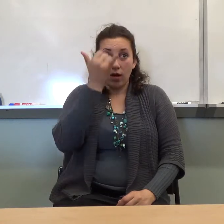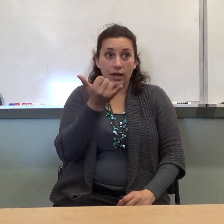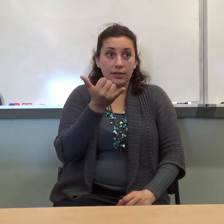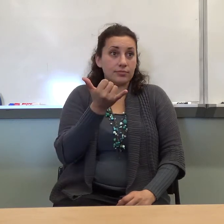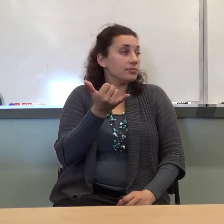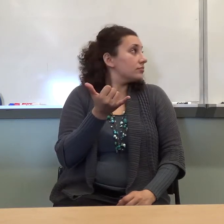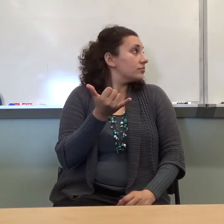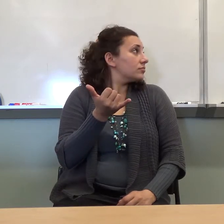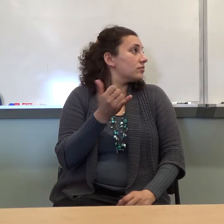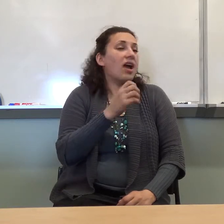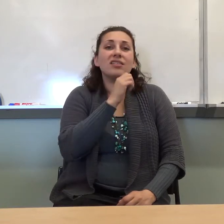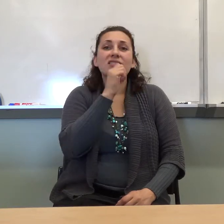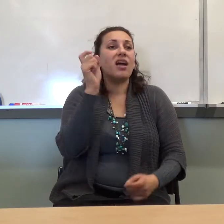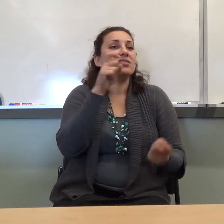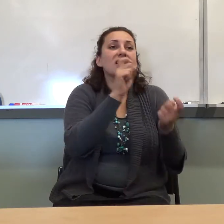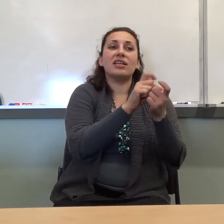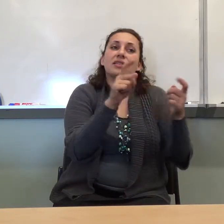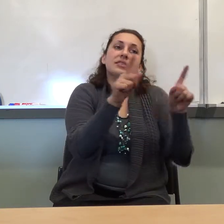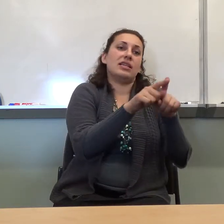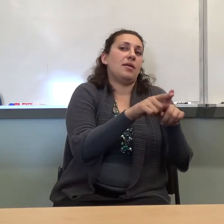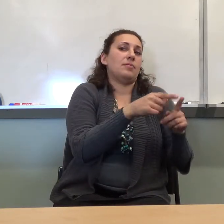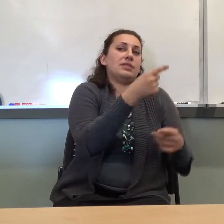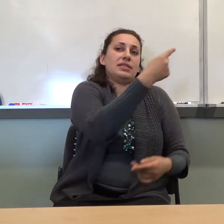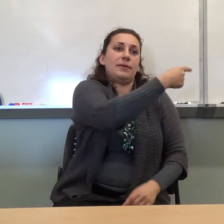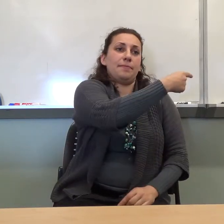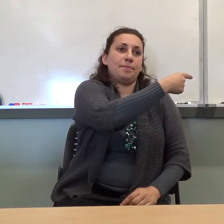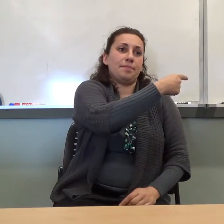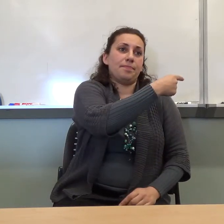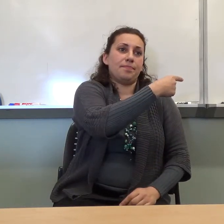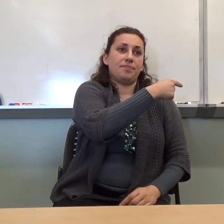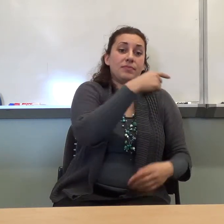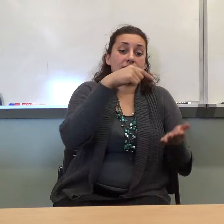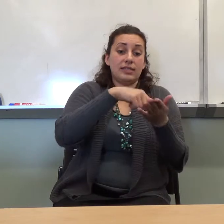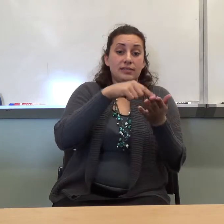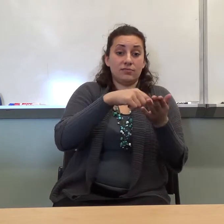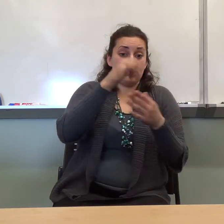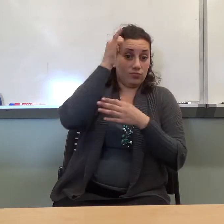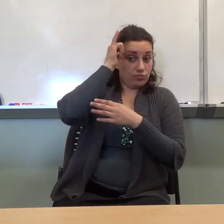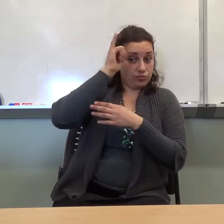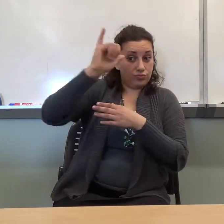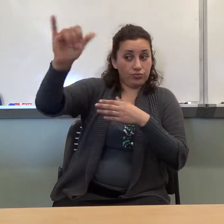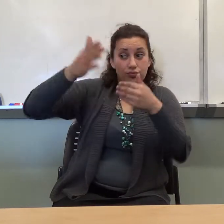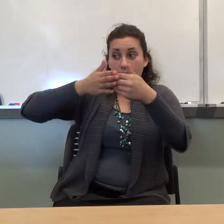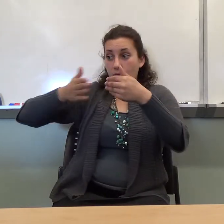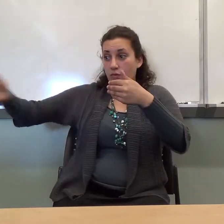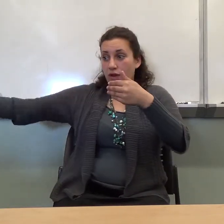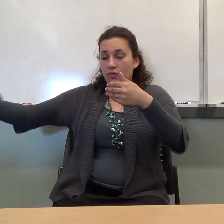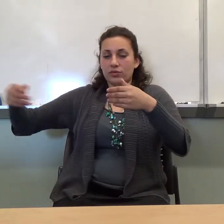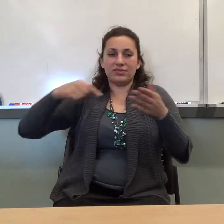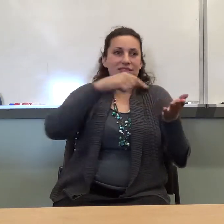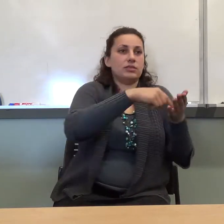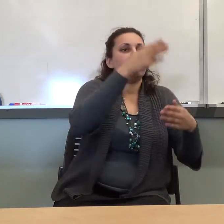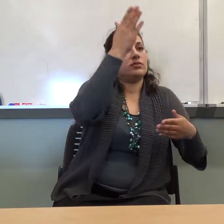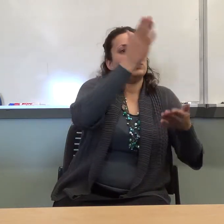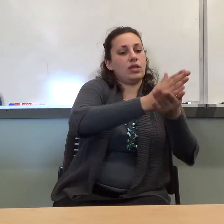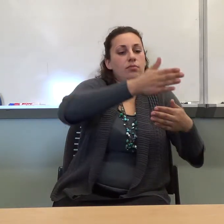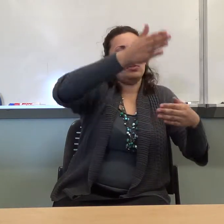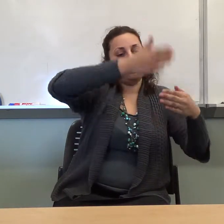not exactly the same thing as that. This goes on forever, this stops right there. So you're chopping off untold millions